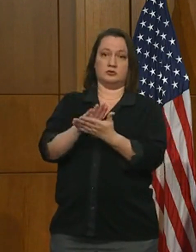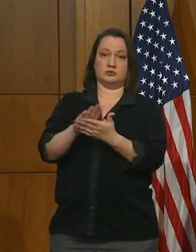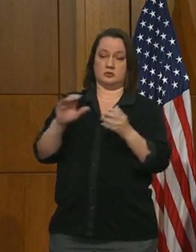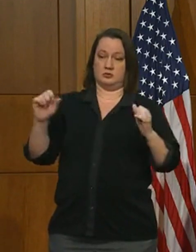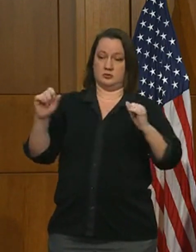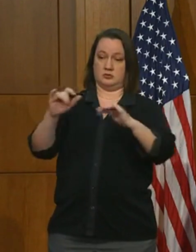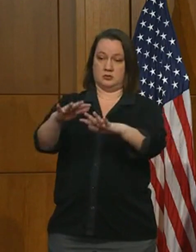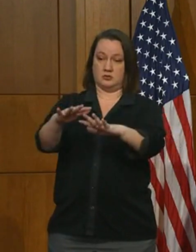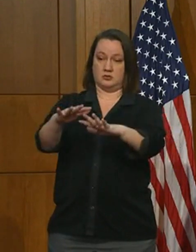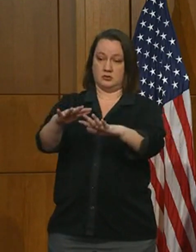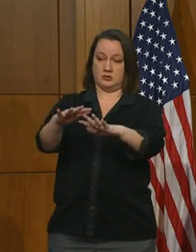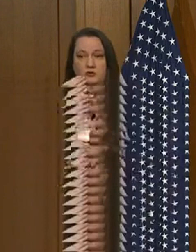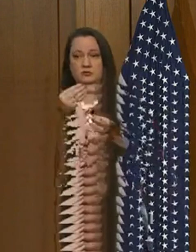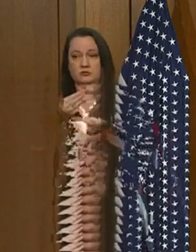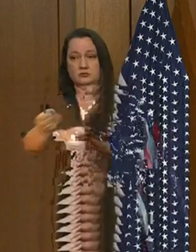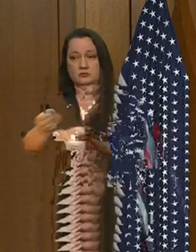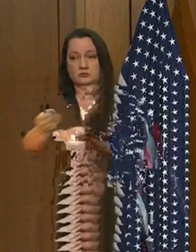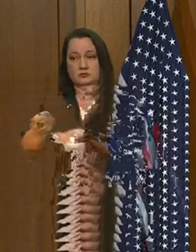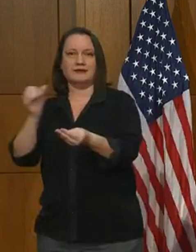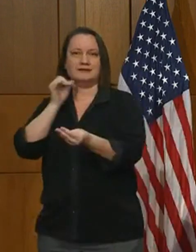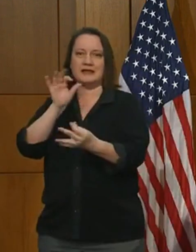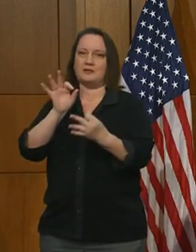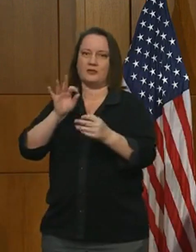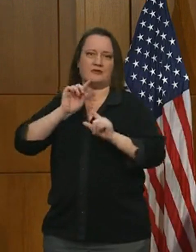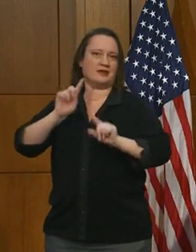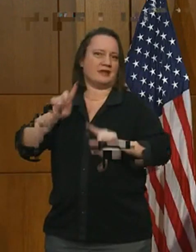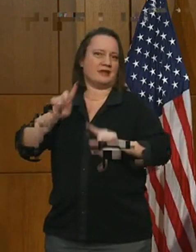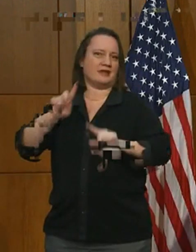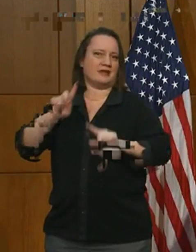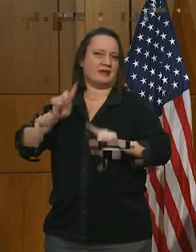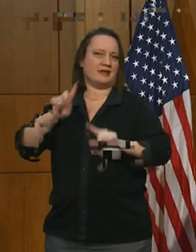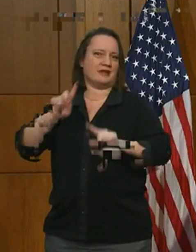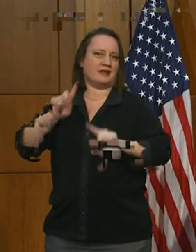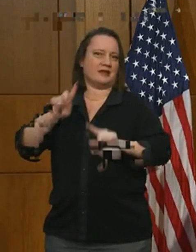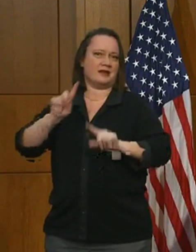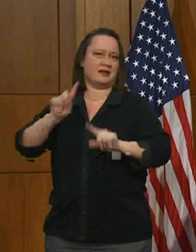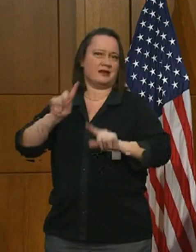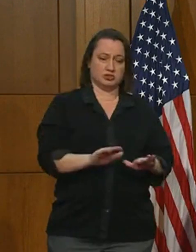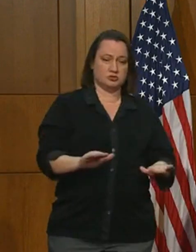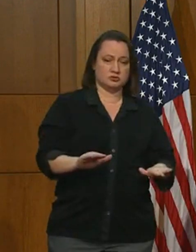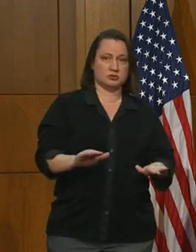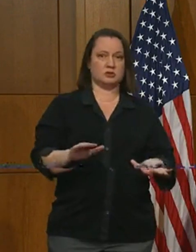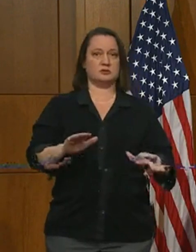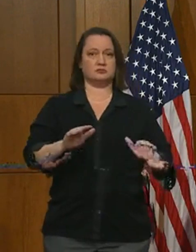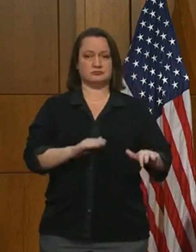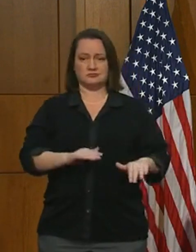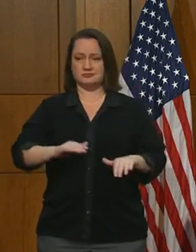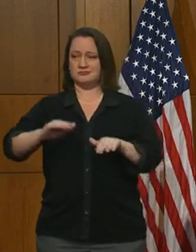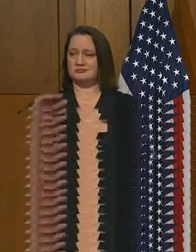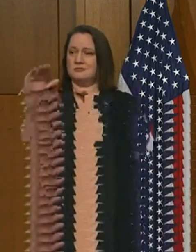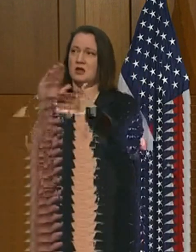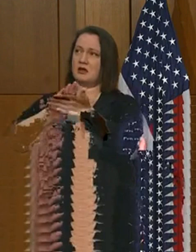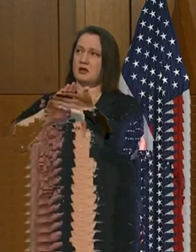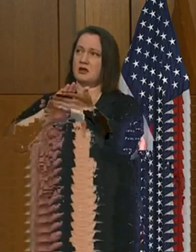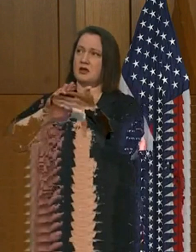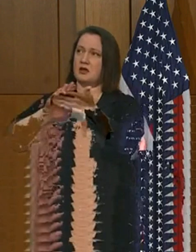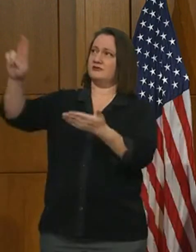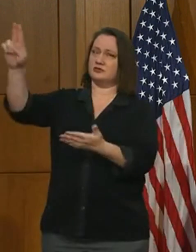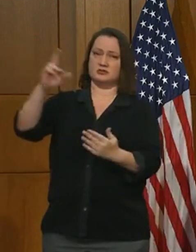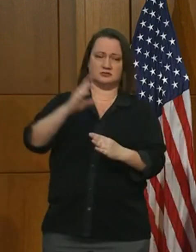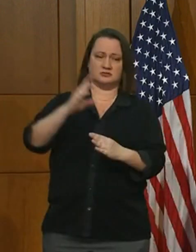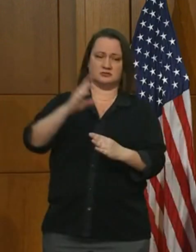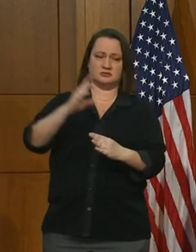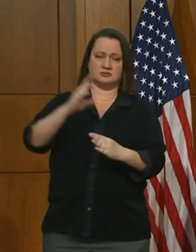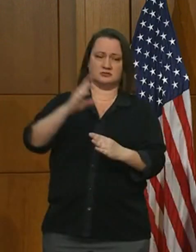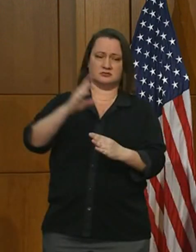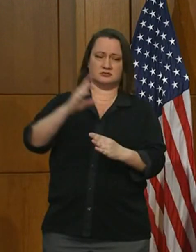children, our scholars in colleges and universities are going to be much better back in the classroom